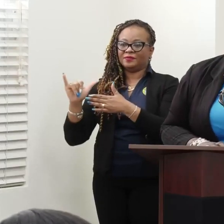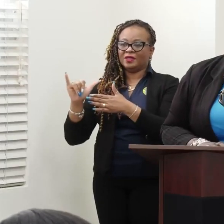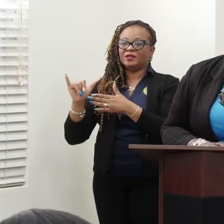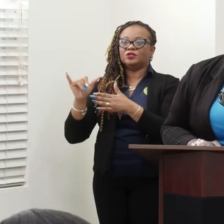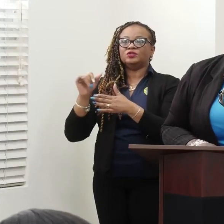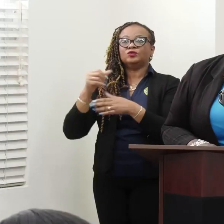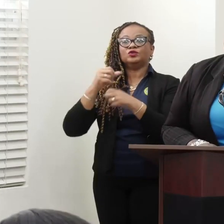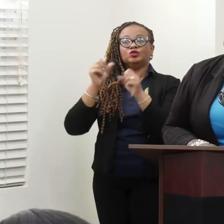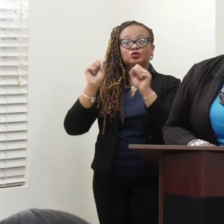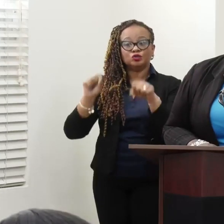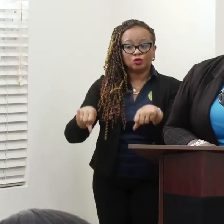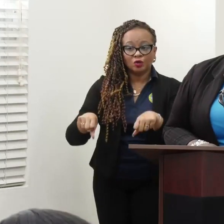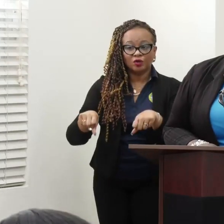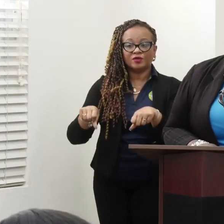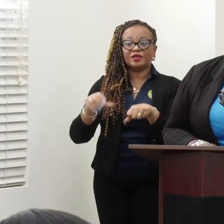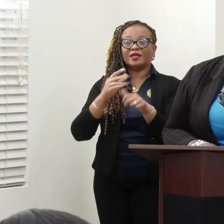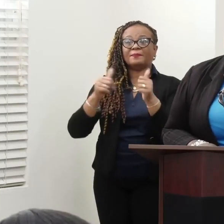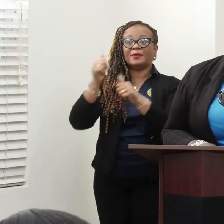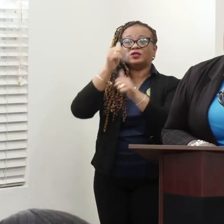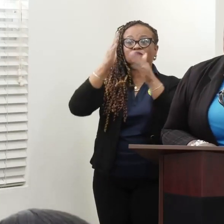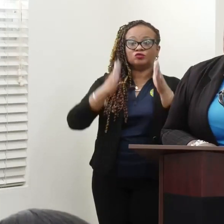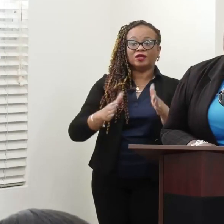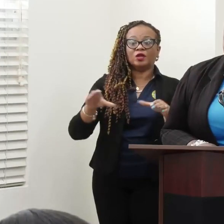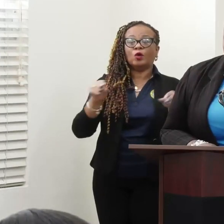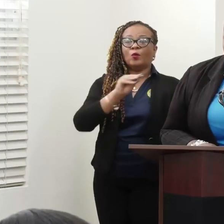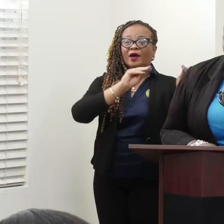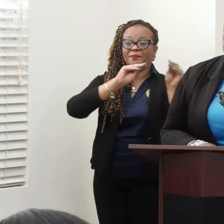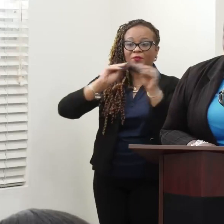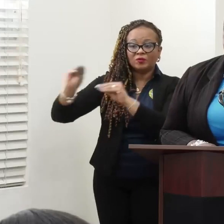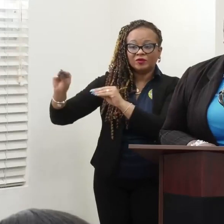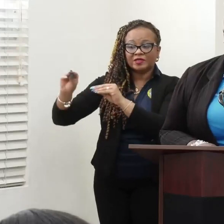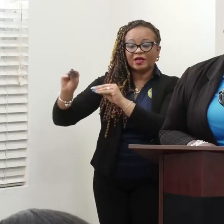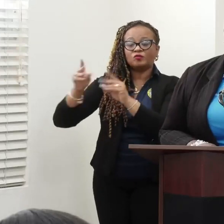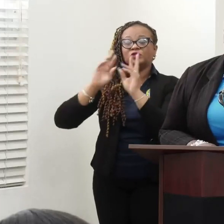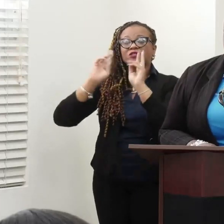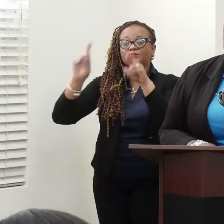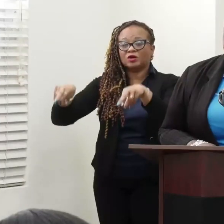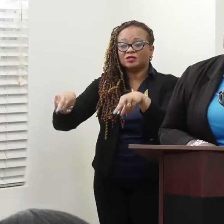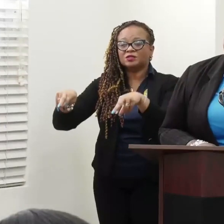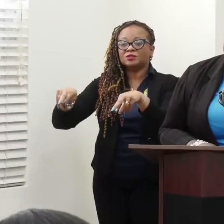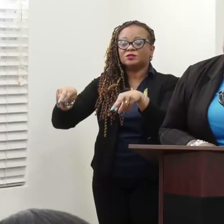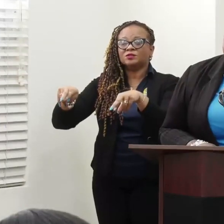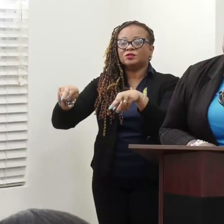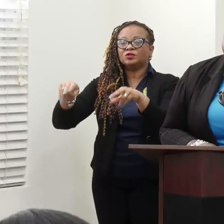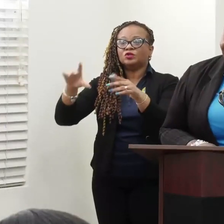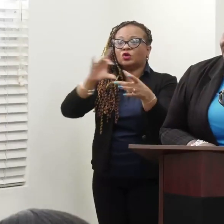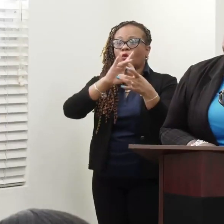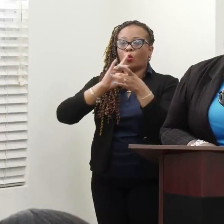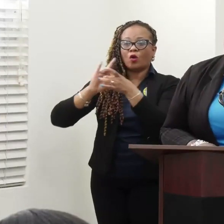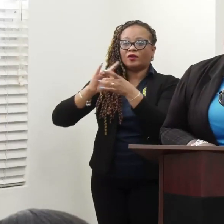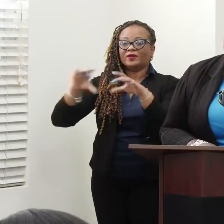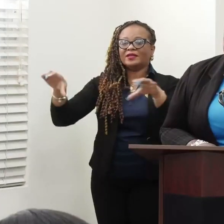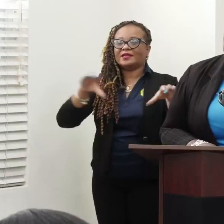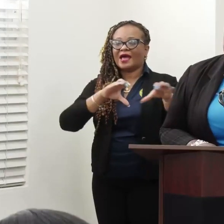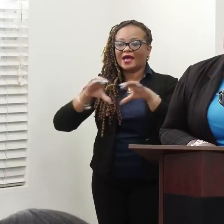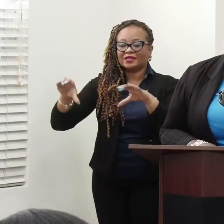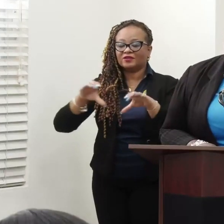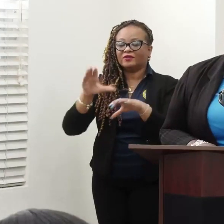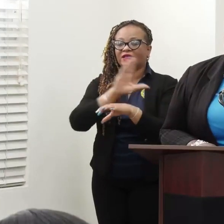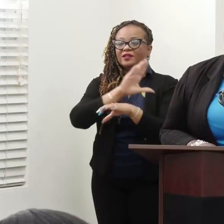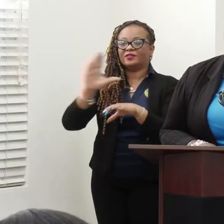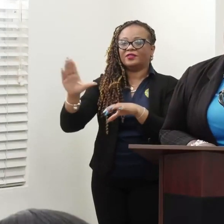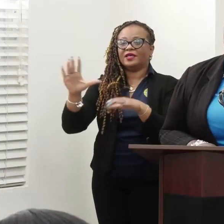be assured that administrators were mobilized and responding to their mandate to coordinate and activate